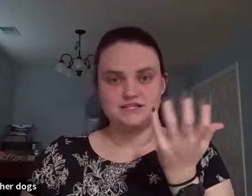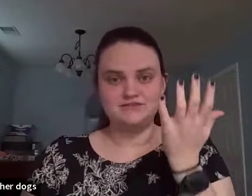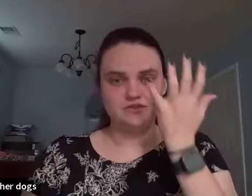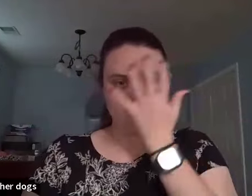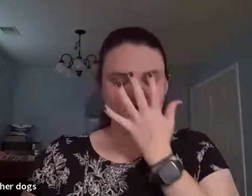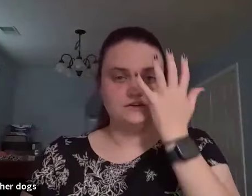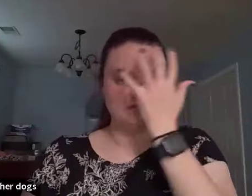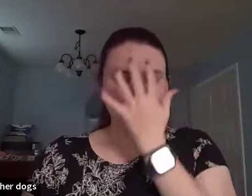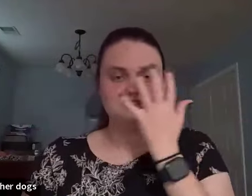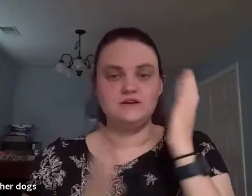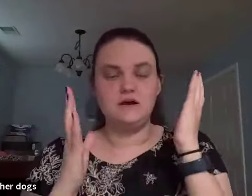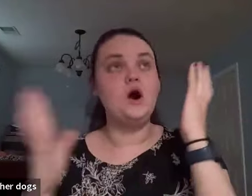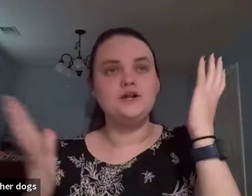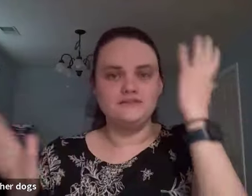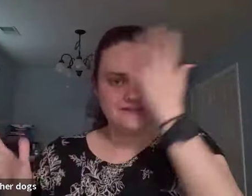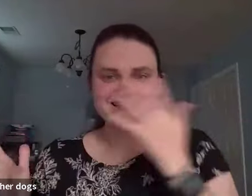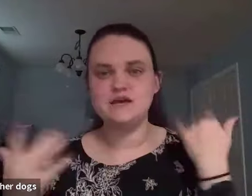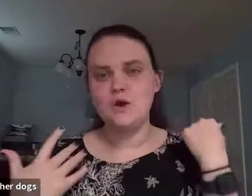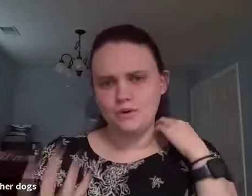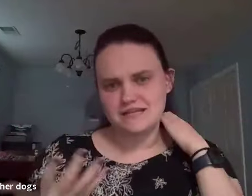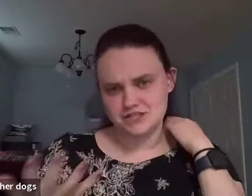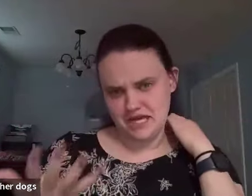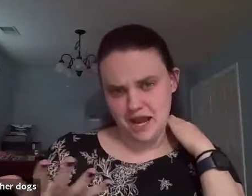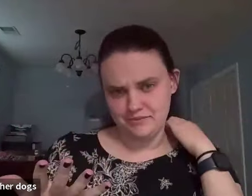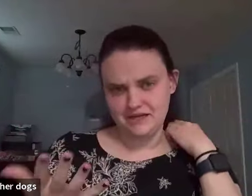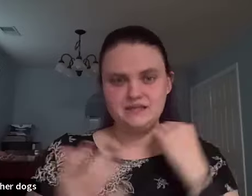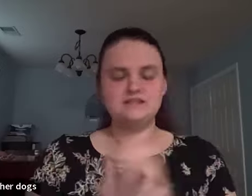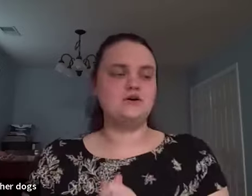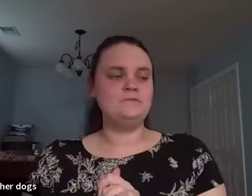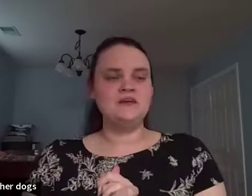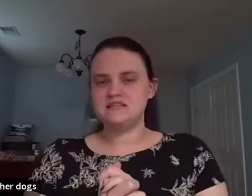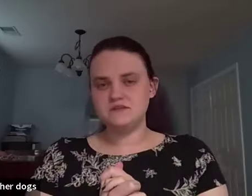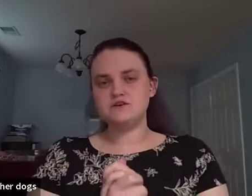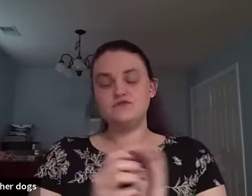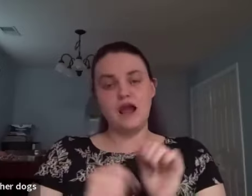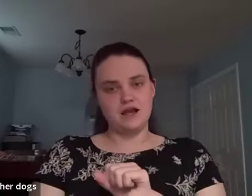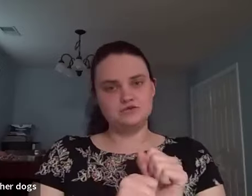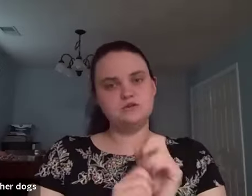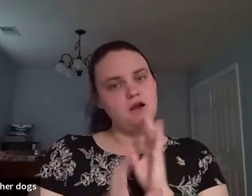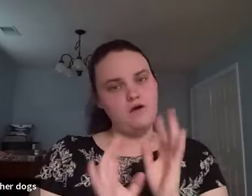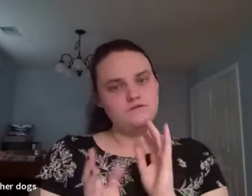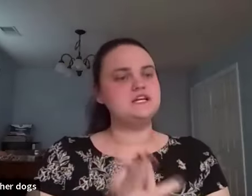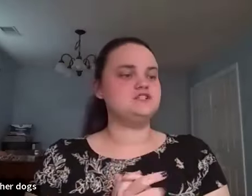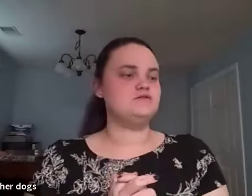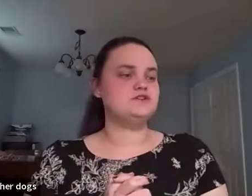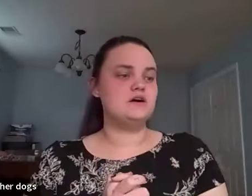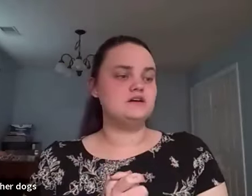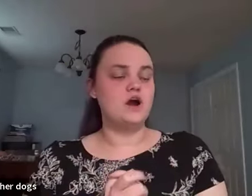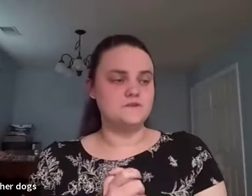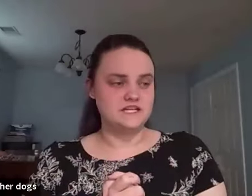express on your face, what's actually happening. And so same thing goes for actual like conversation. If you're talk